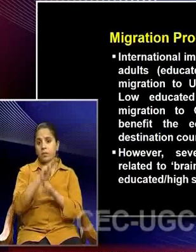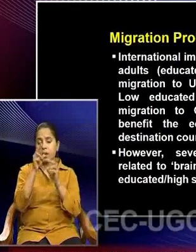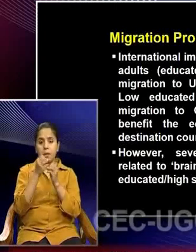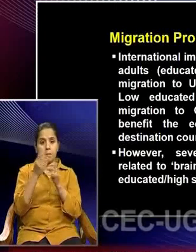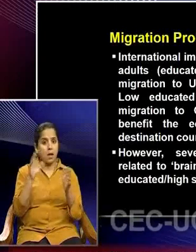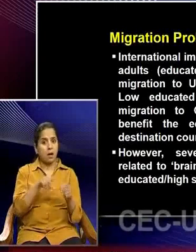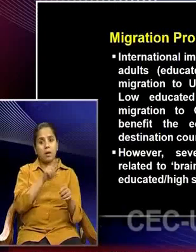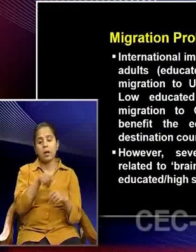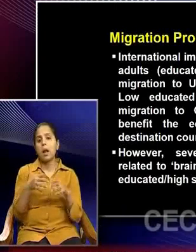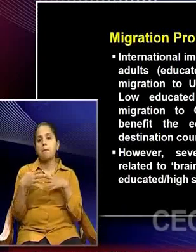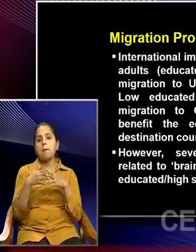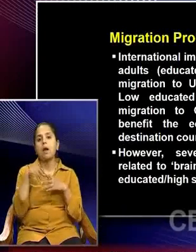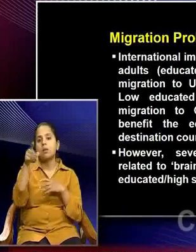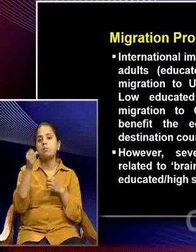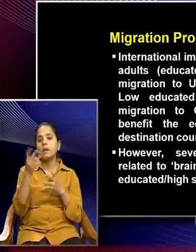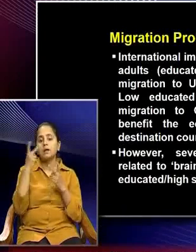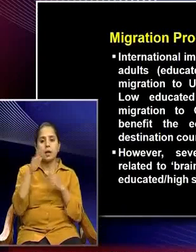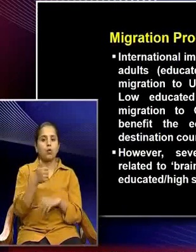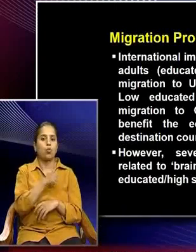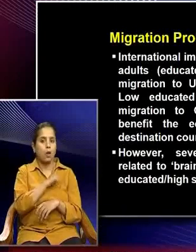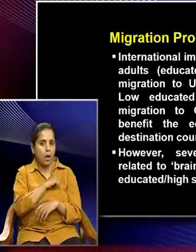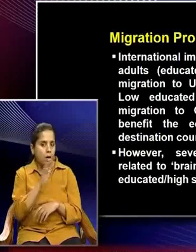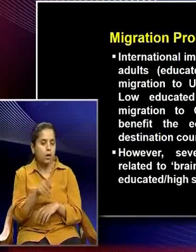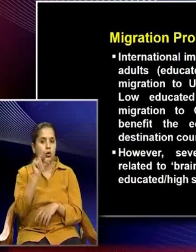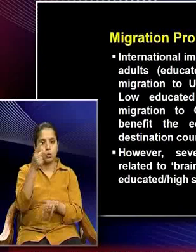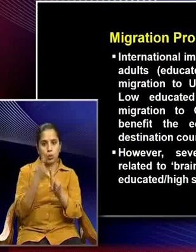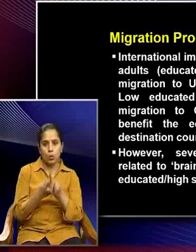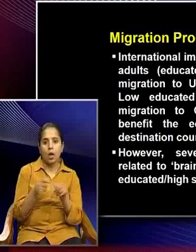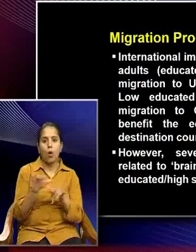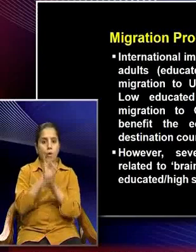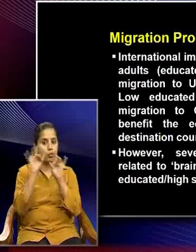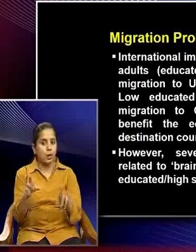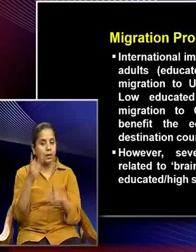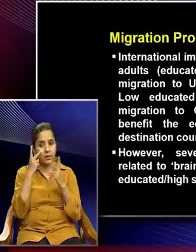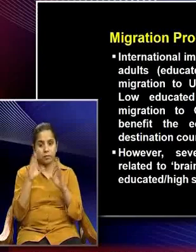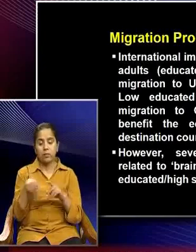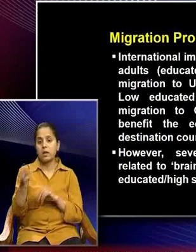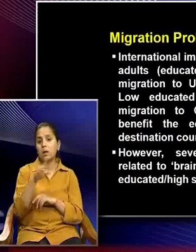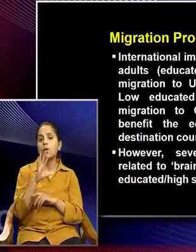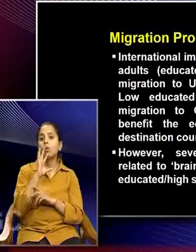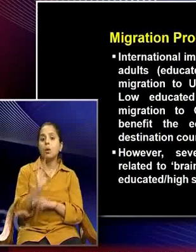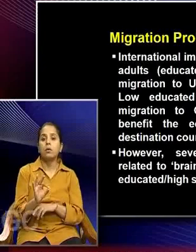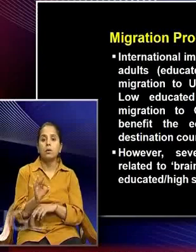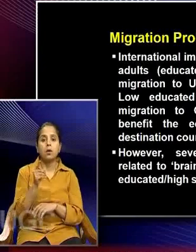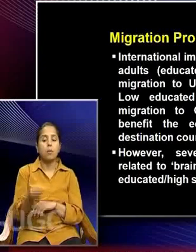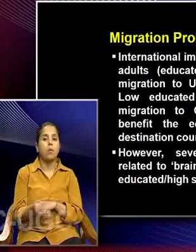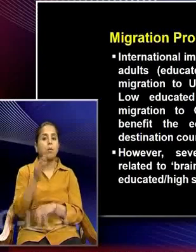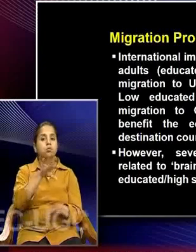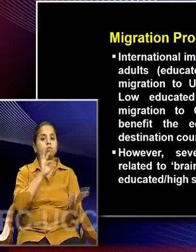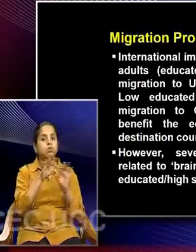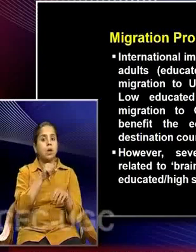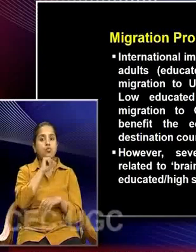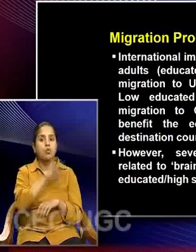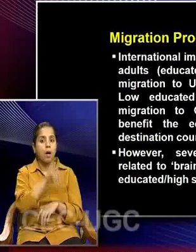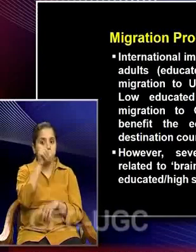happening in the United States, in Canada, in United Kingdom, Australia, so they are actually hiring people who are